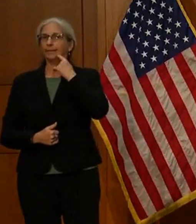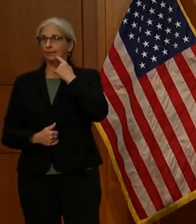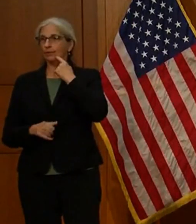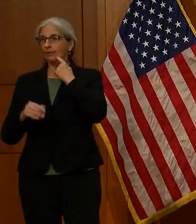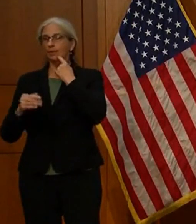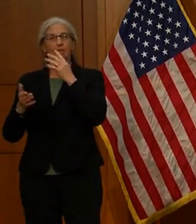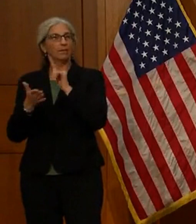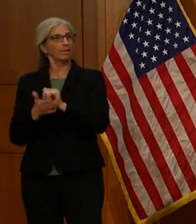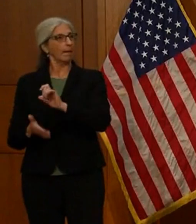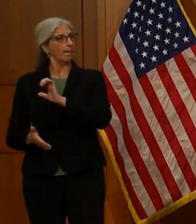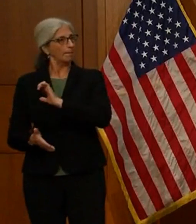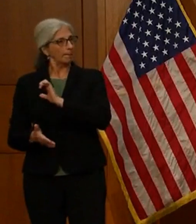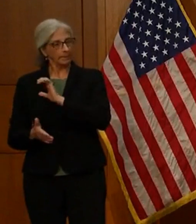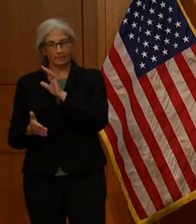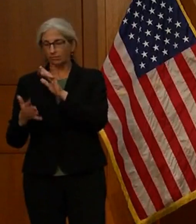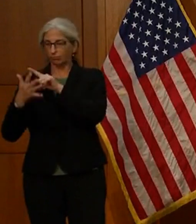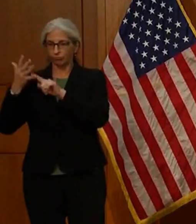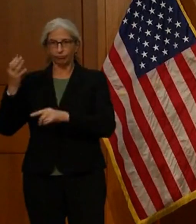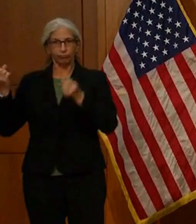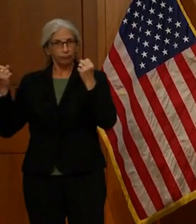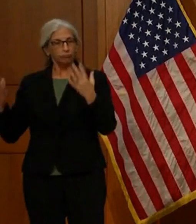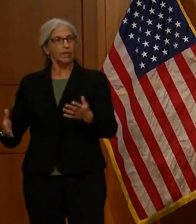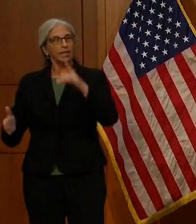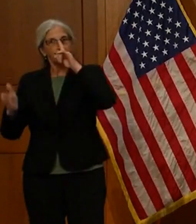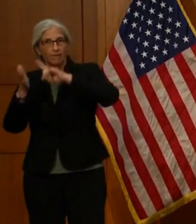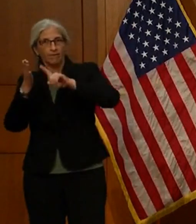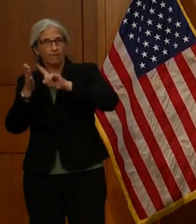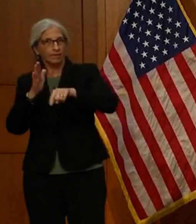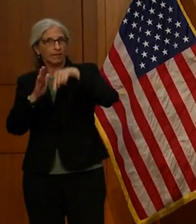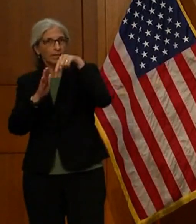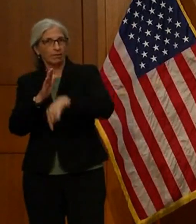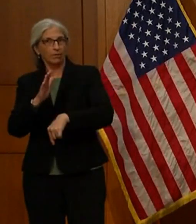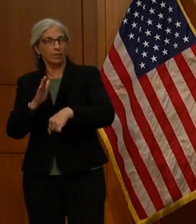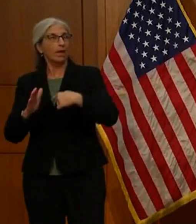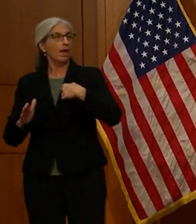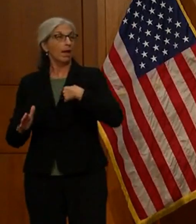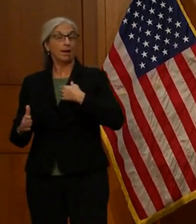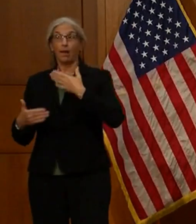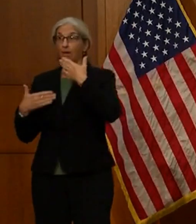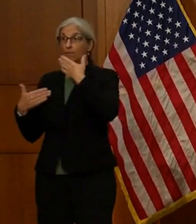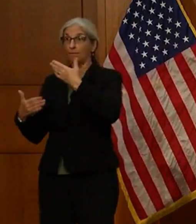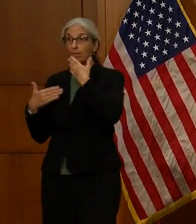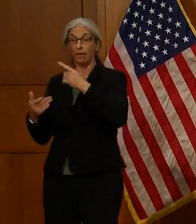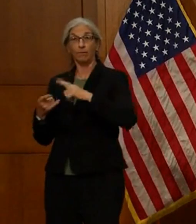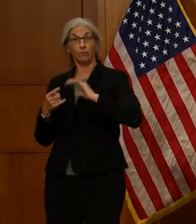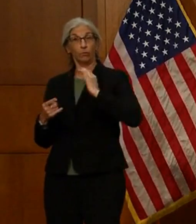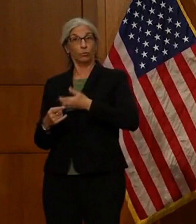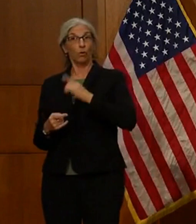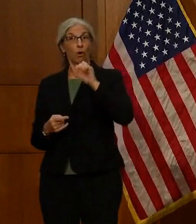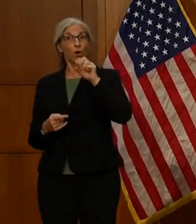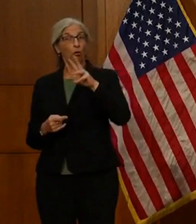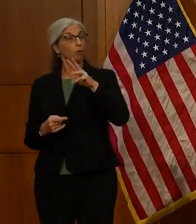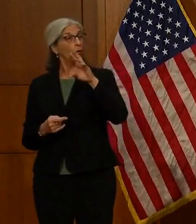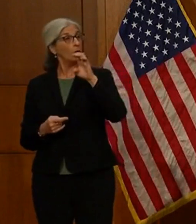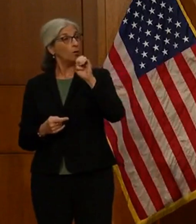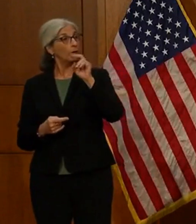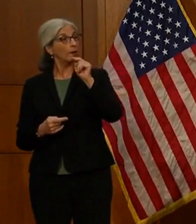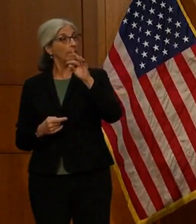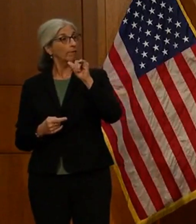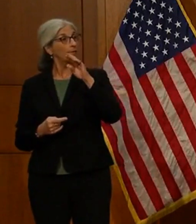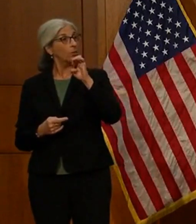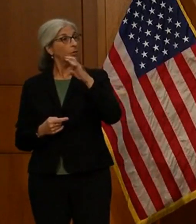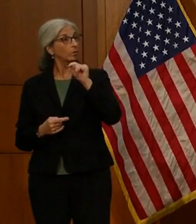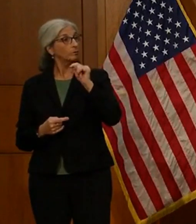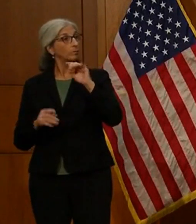investigated, and I'm here to tell you that I'm very thankful to our law enforcement agencies, especially